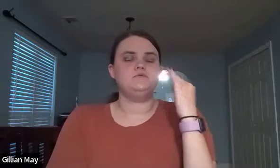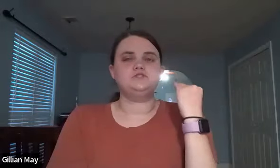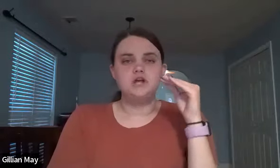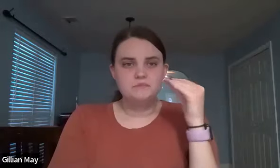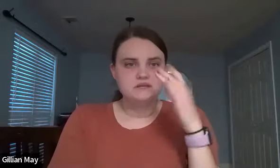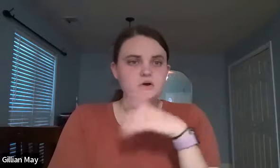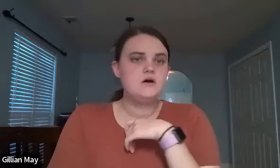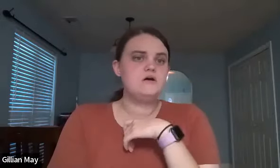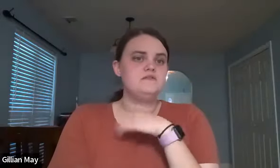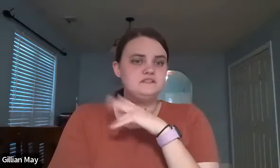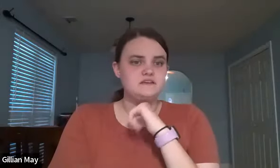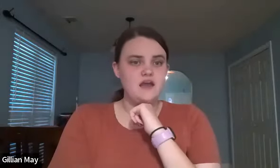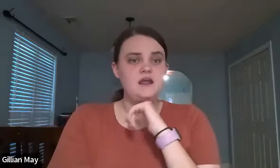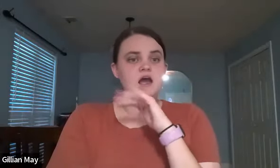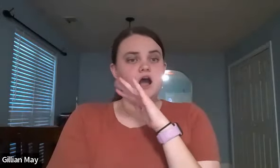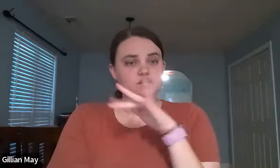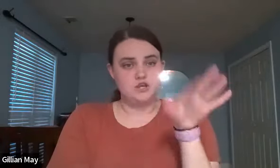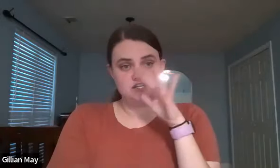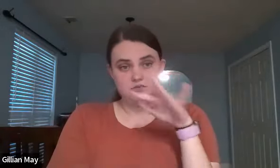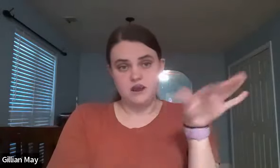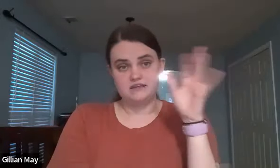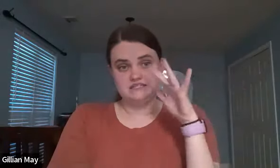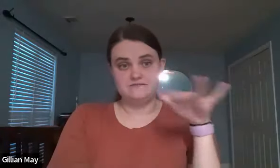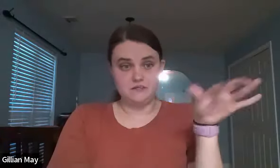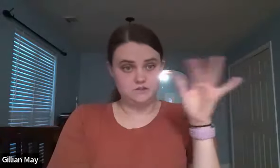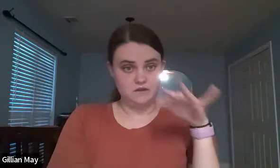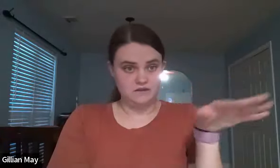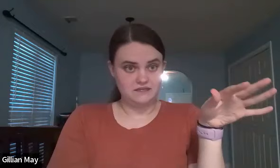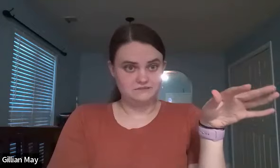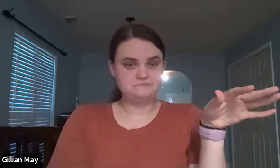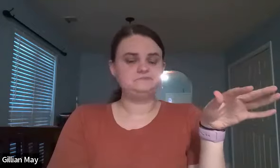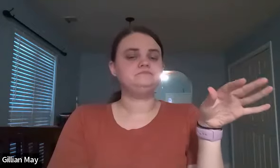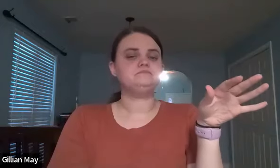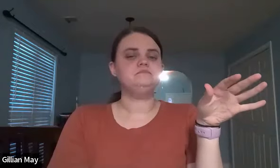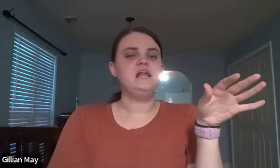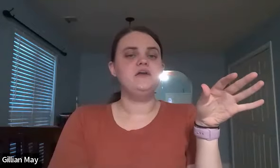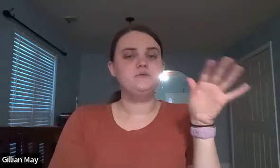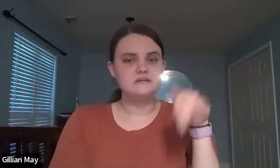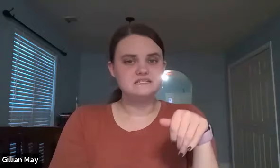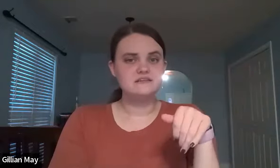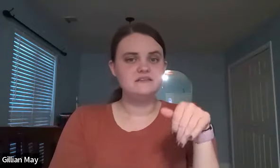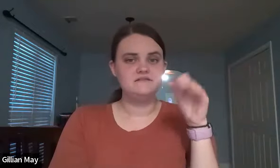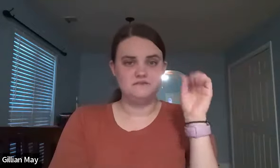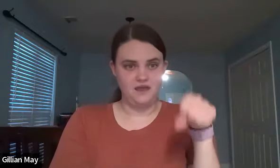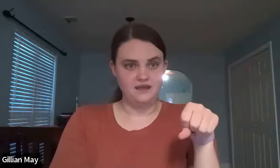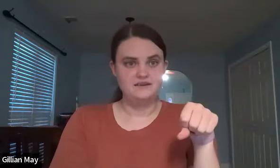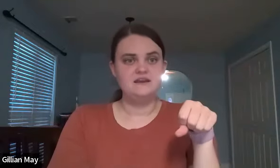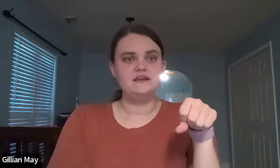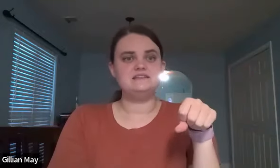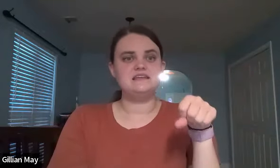a shopping mall, things like that. I try to practice finger spelling it. And the reason for that is